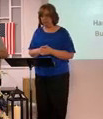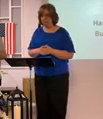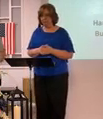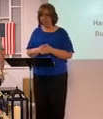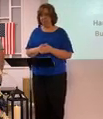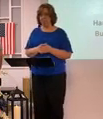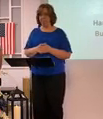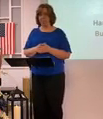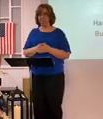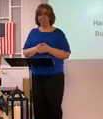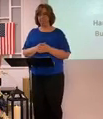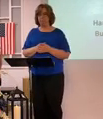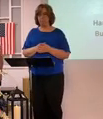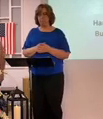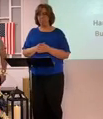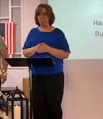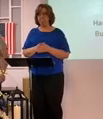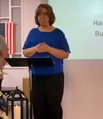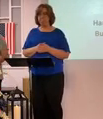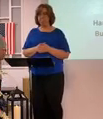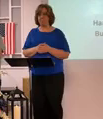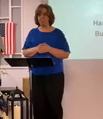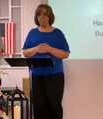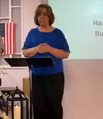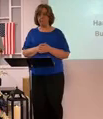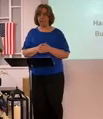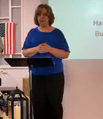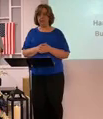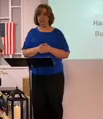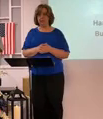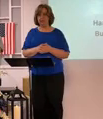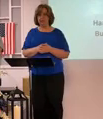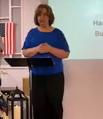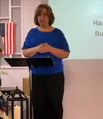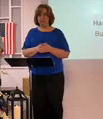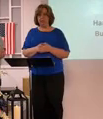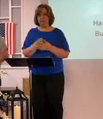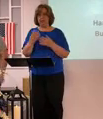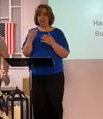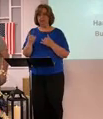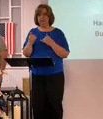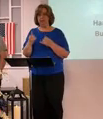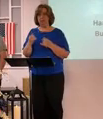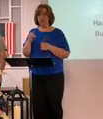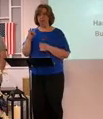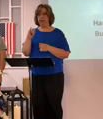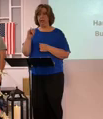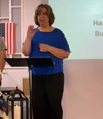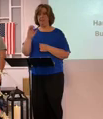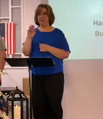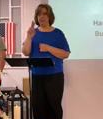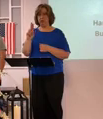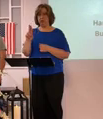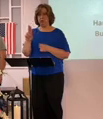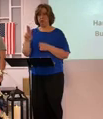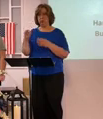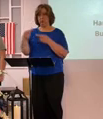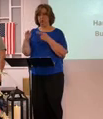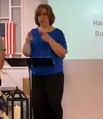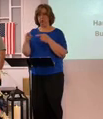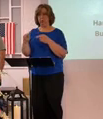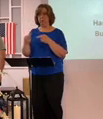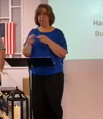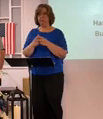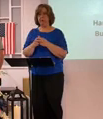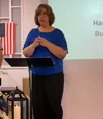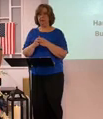I don't know, goes through. And so then we're back, you know, we go to the ICU and we stay there for a little bit and we had